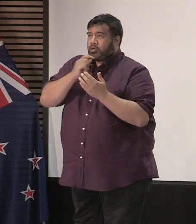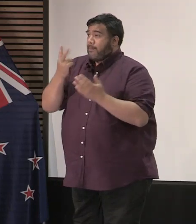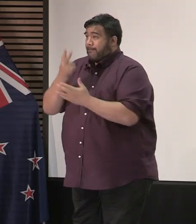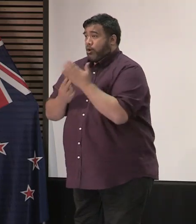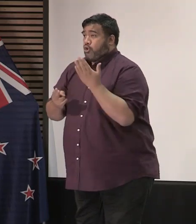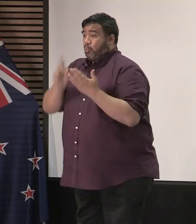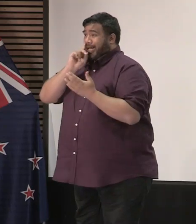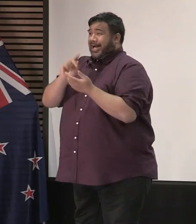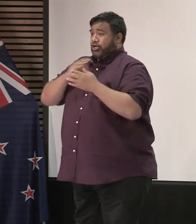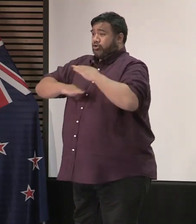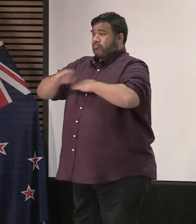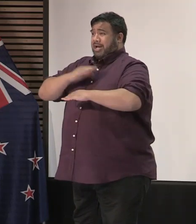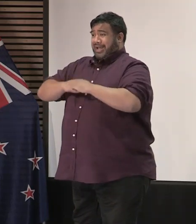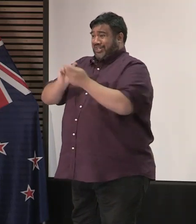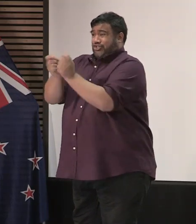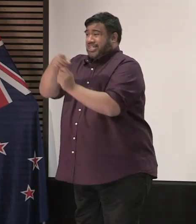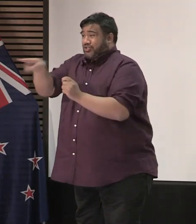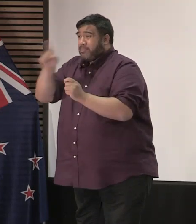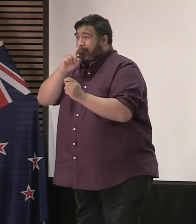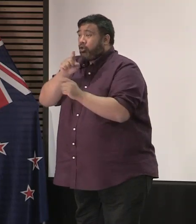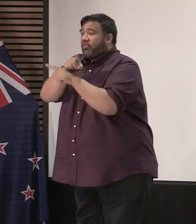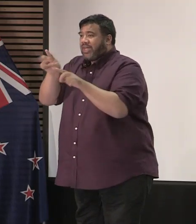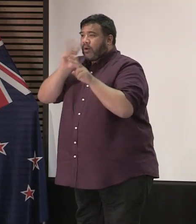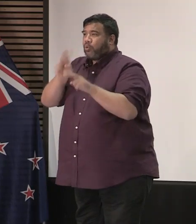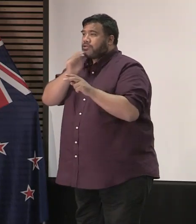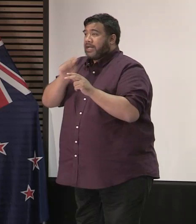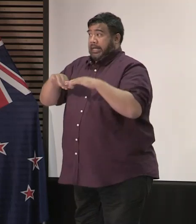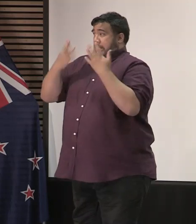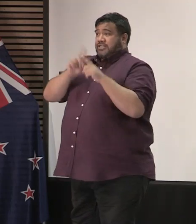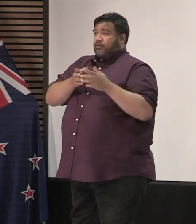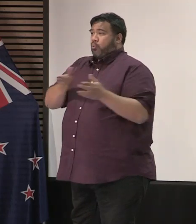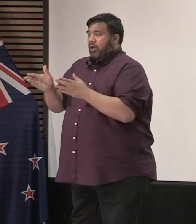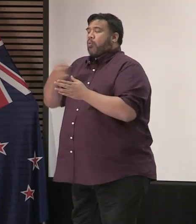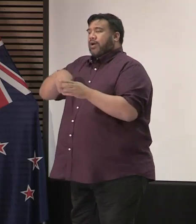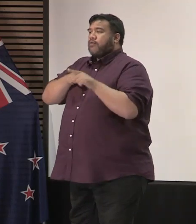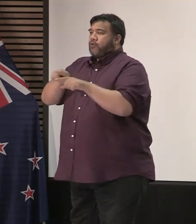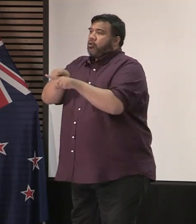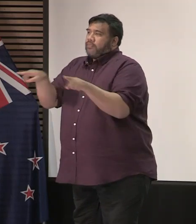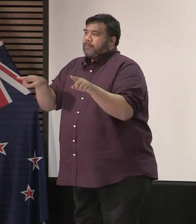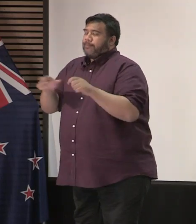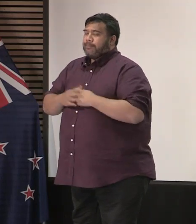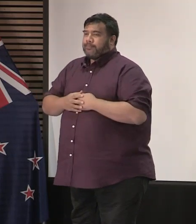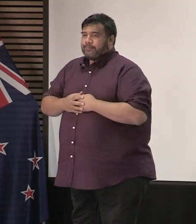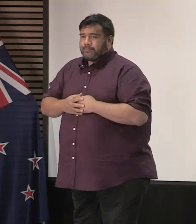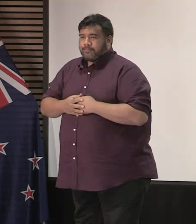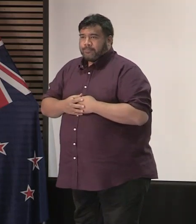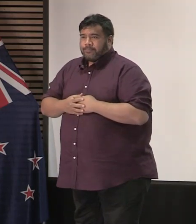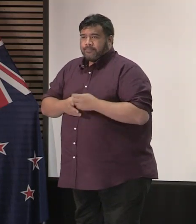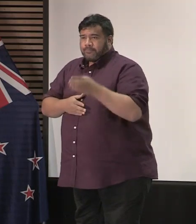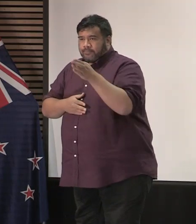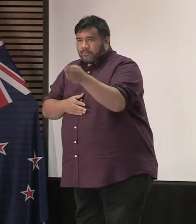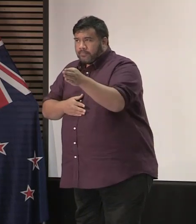new behaviour. What we can do is ensure that journalism survives in spite of that. How sizable I'll come to Henry in the